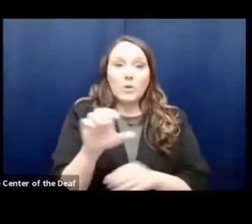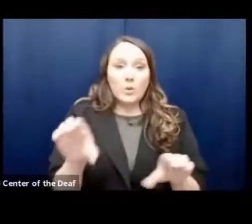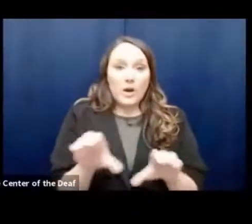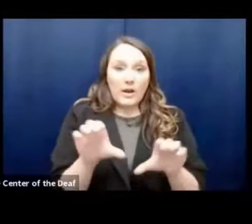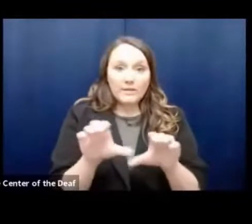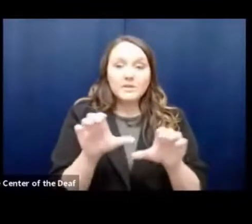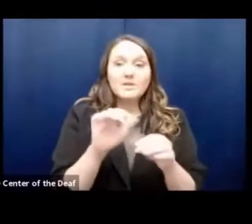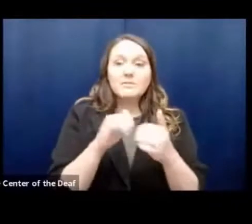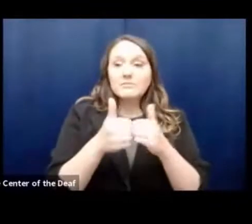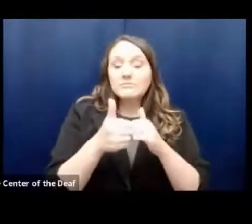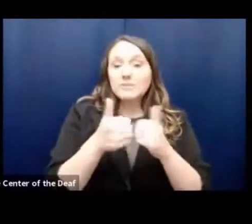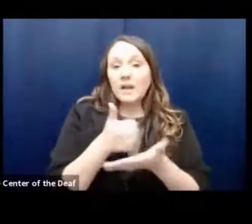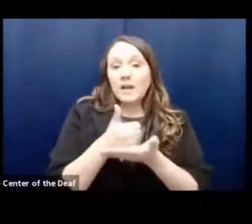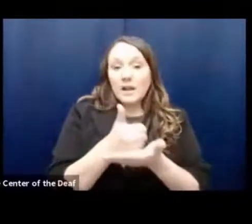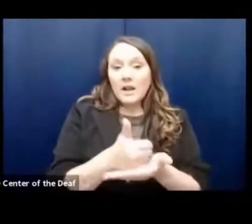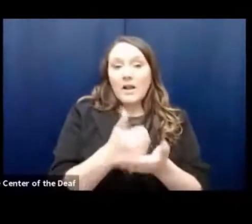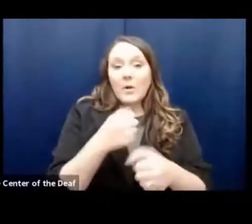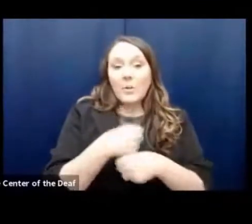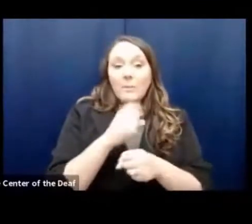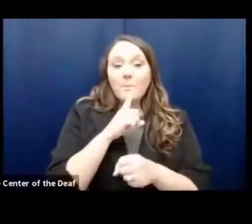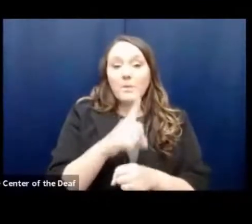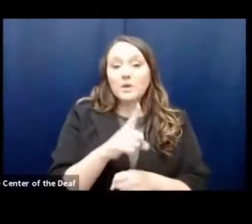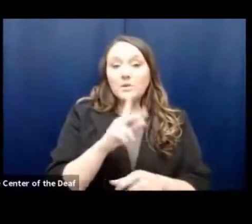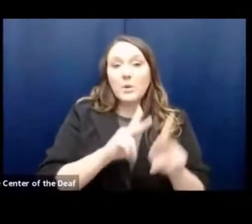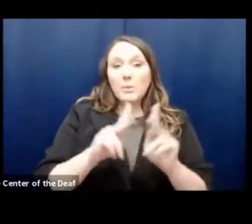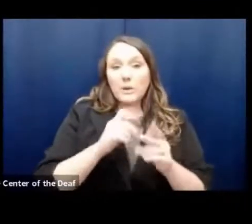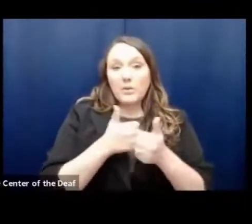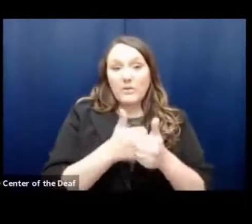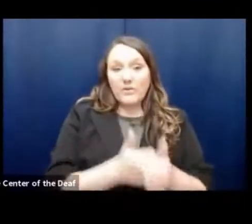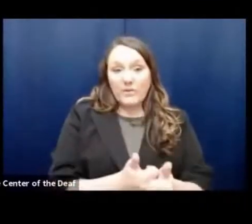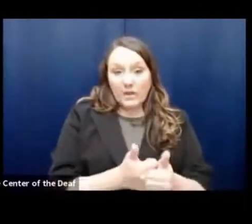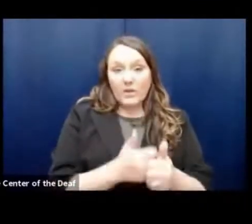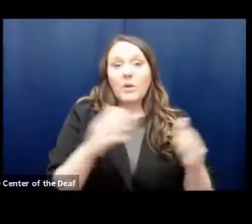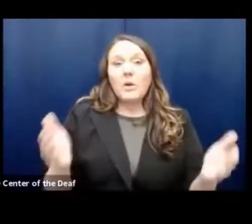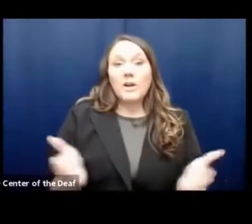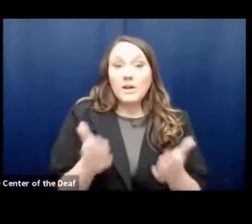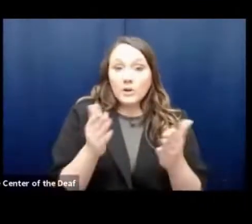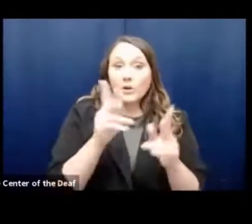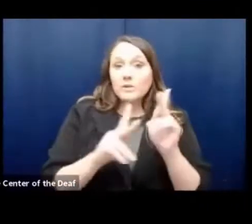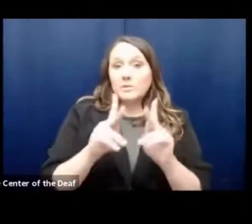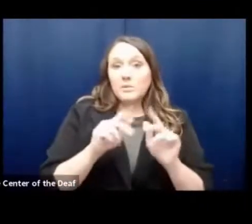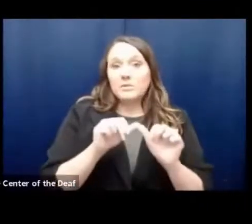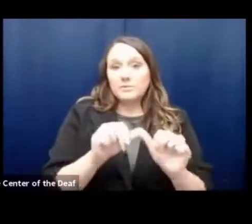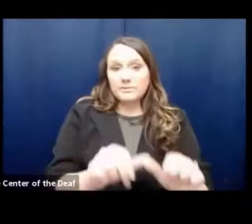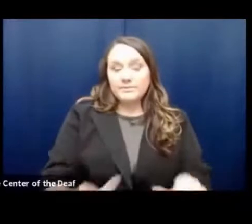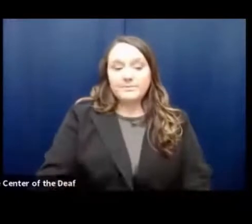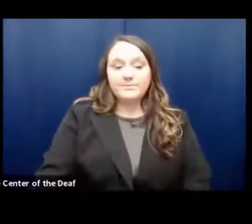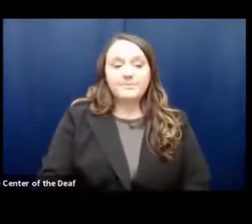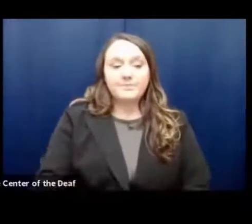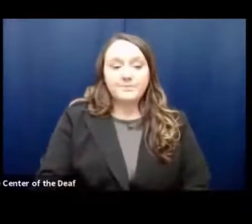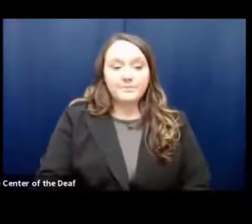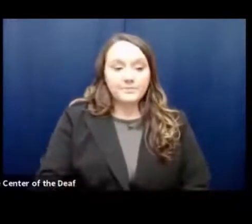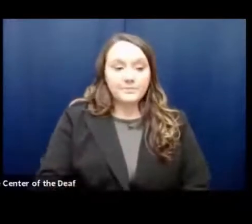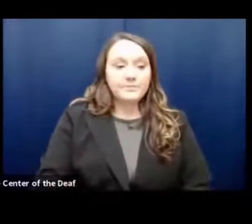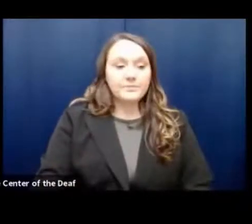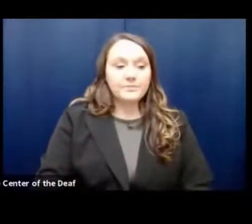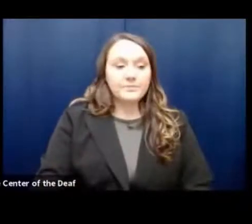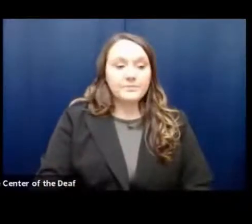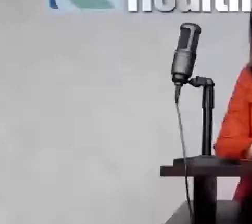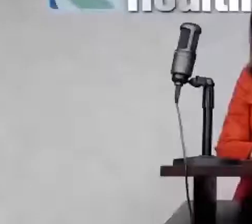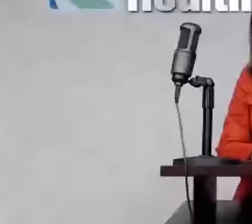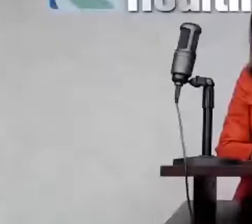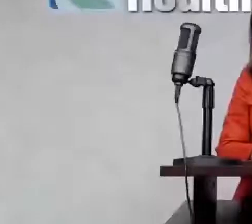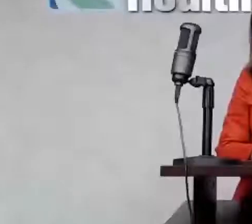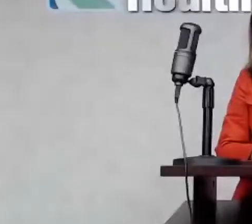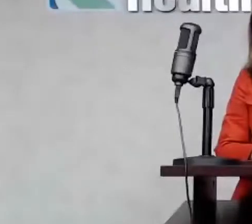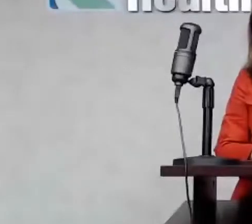help make sure people are following those. And we do encourage people to continue to do that. From Megan with WBLT, what options